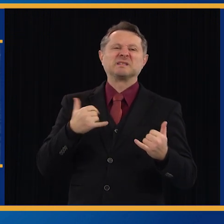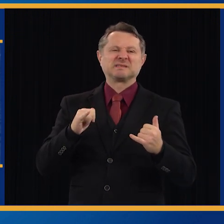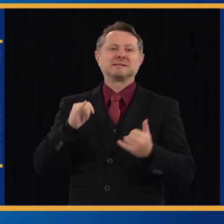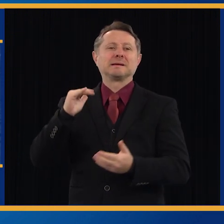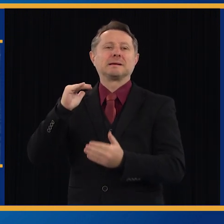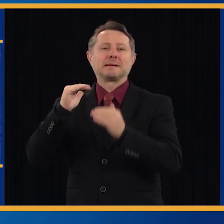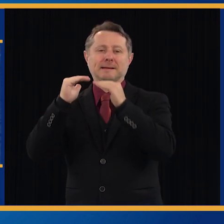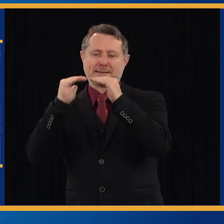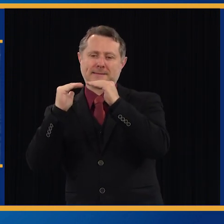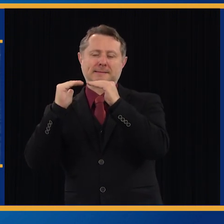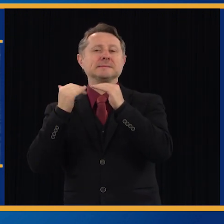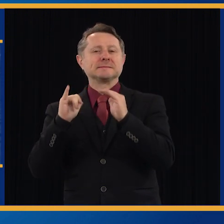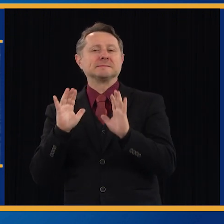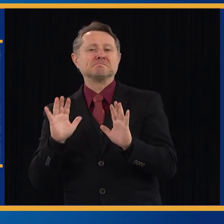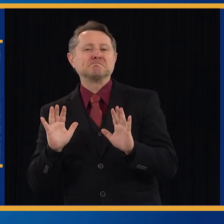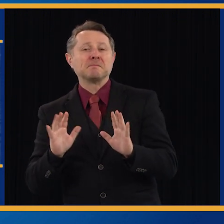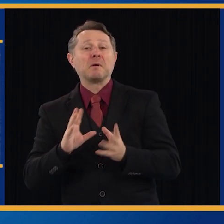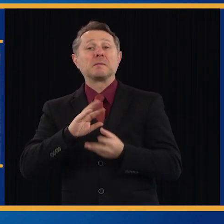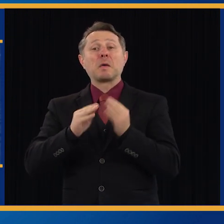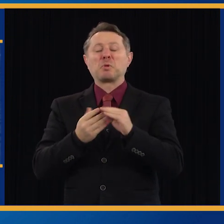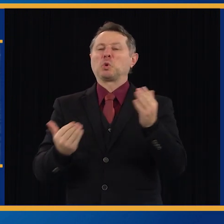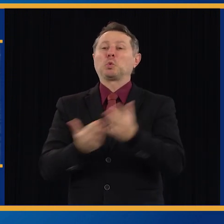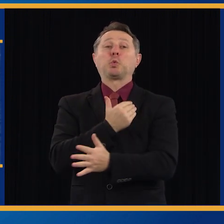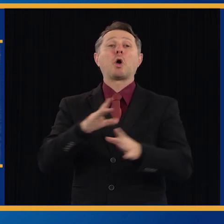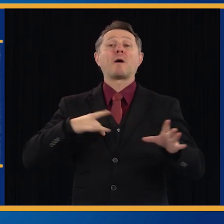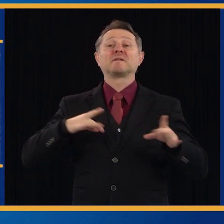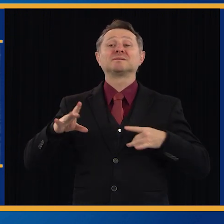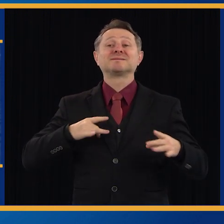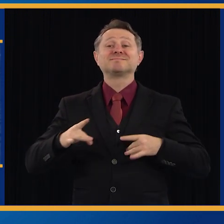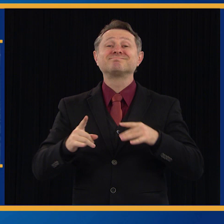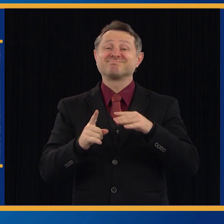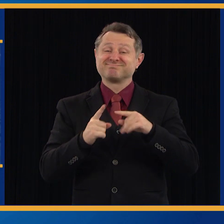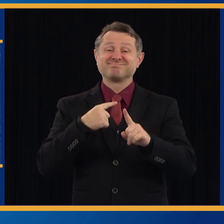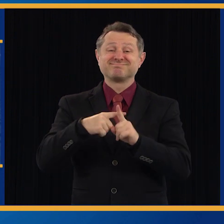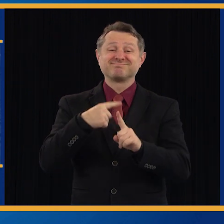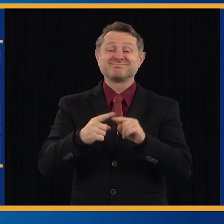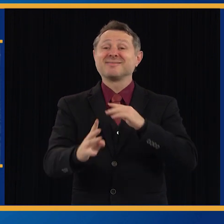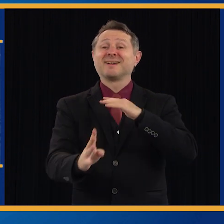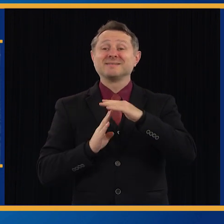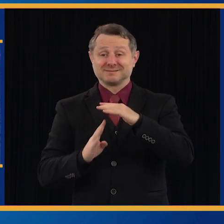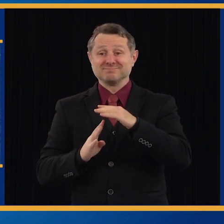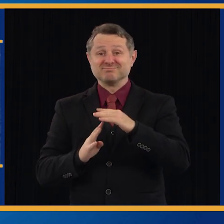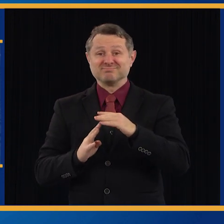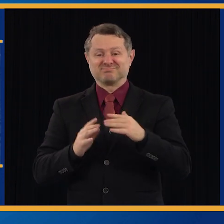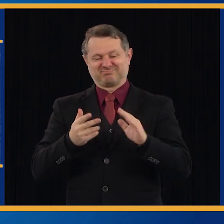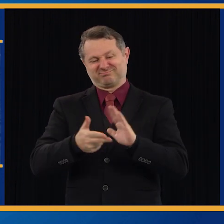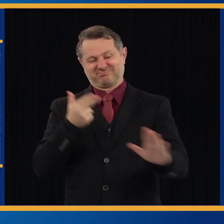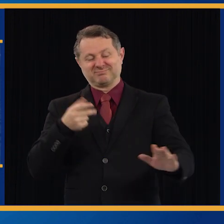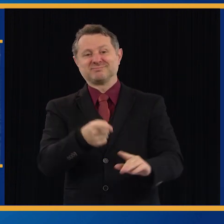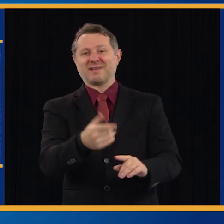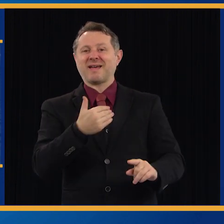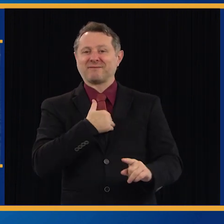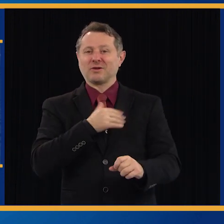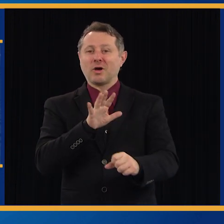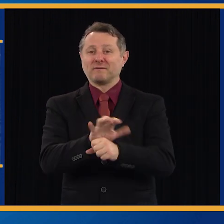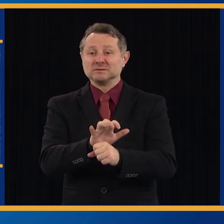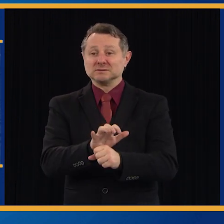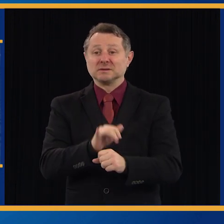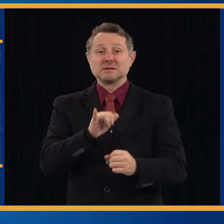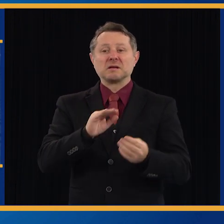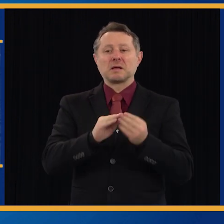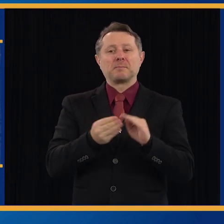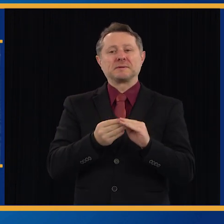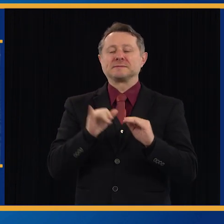Number of new people coming in the door with COVID diagnosis is, again, just about